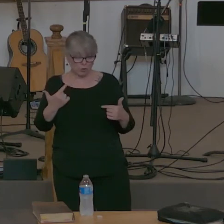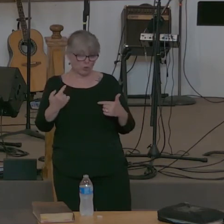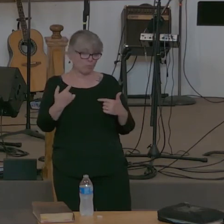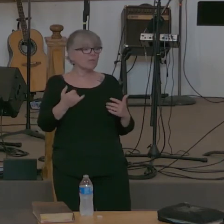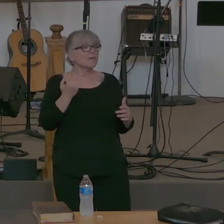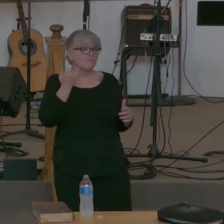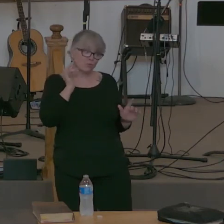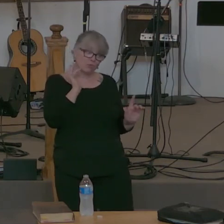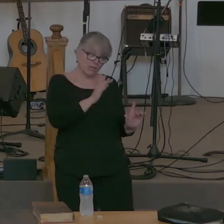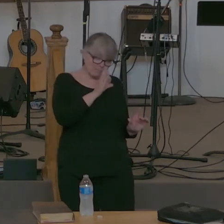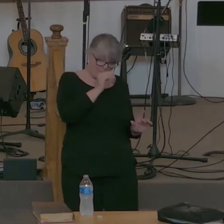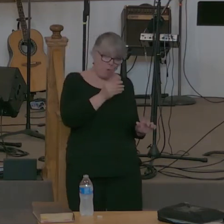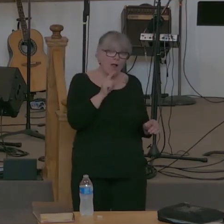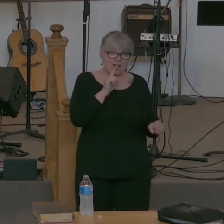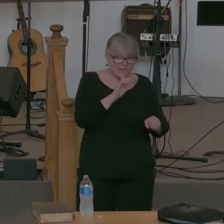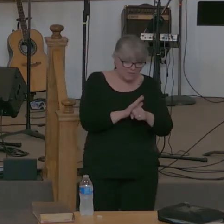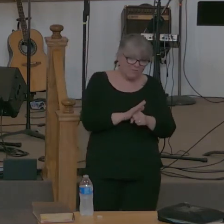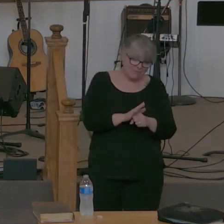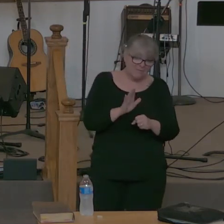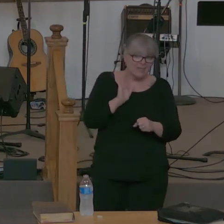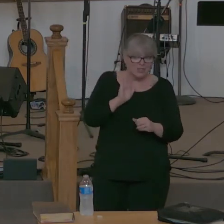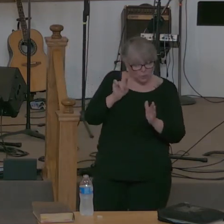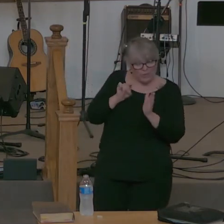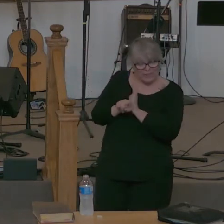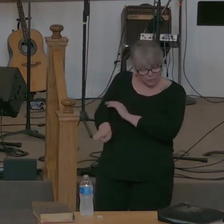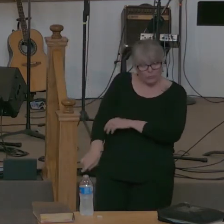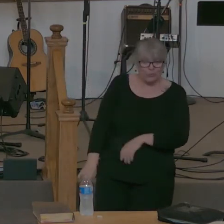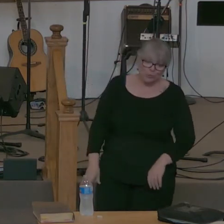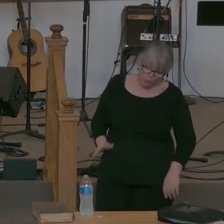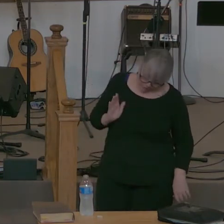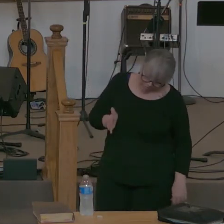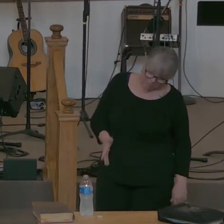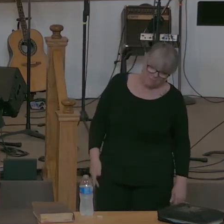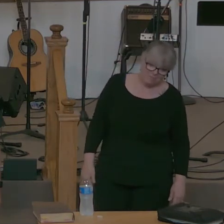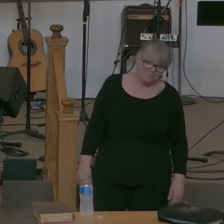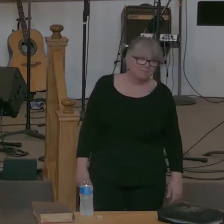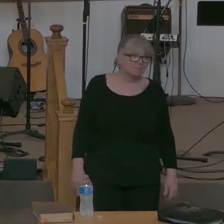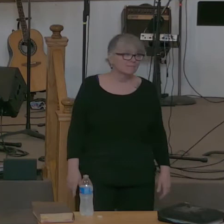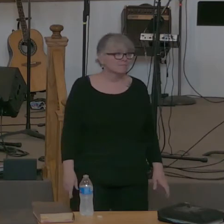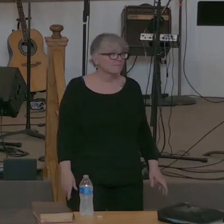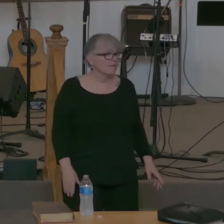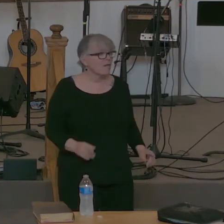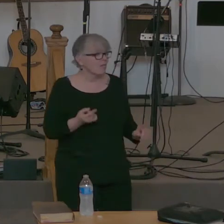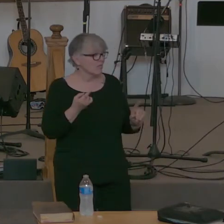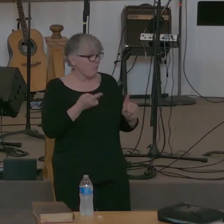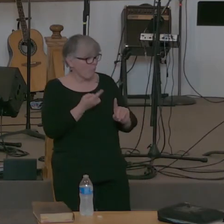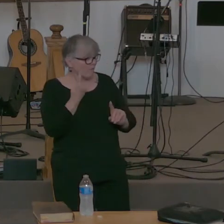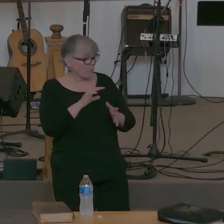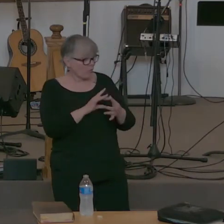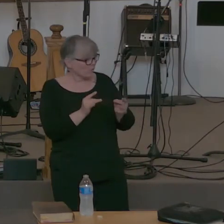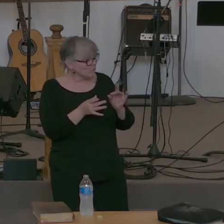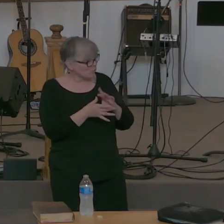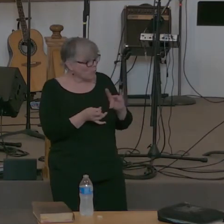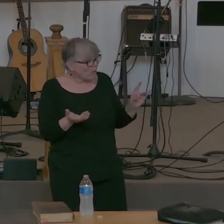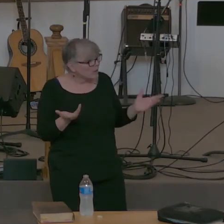you touch that boy, I'll guarantee you, you'll be dead. The whole purpose of this story is,